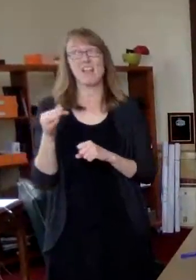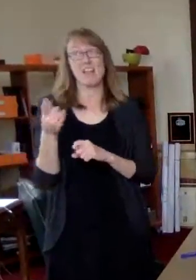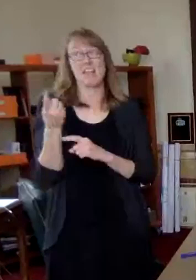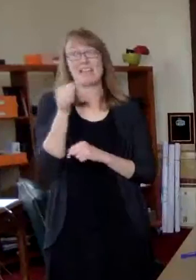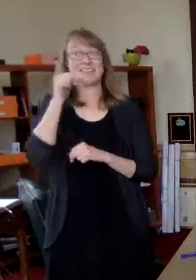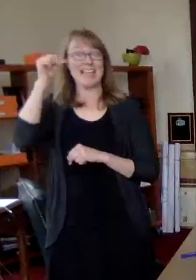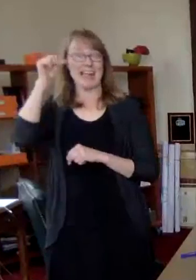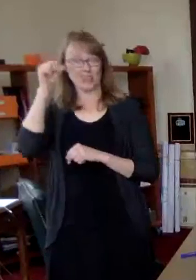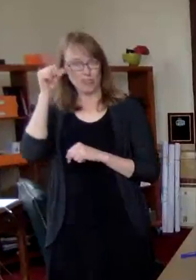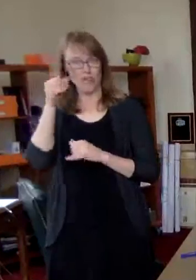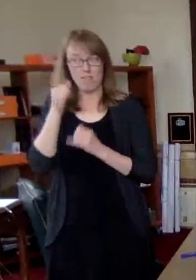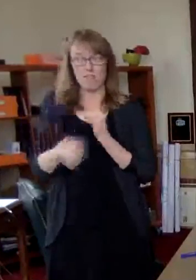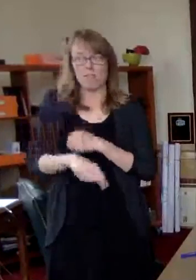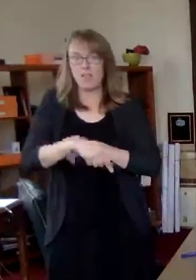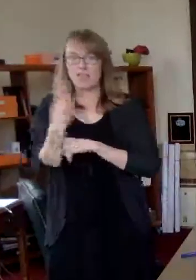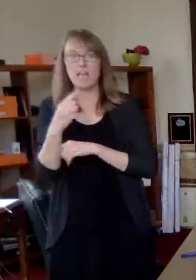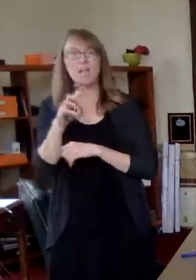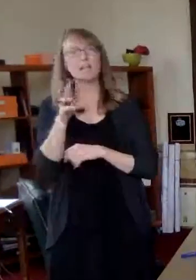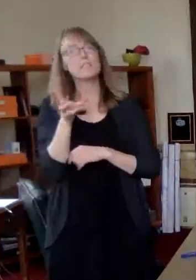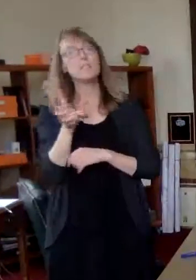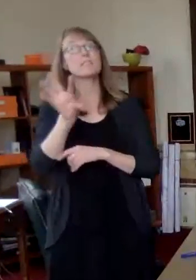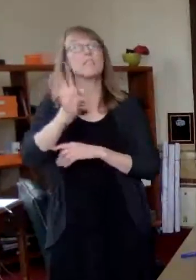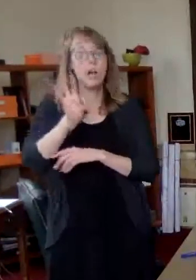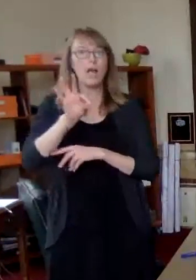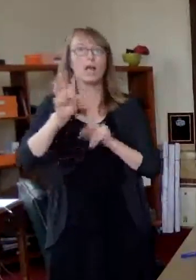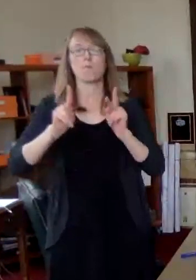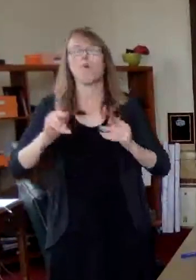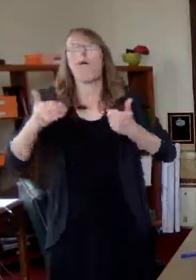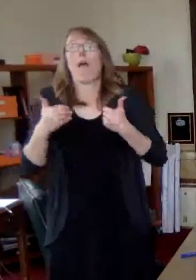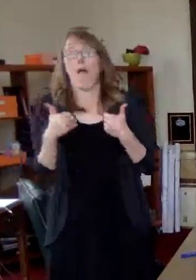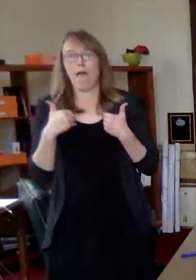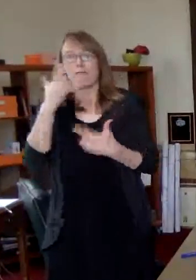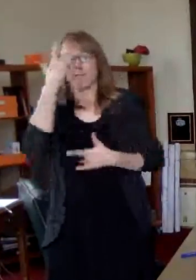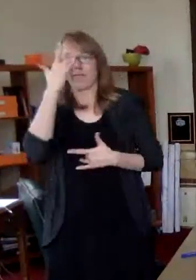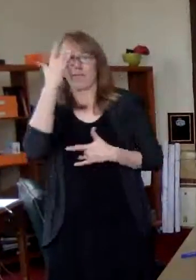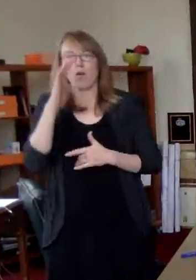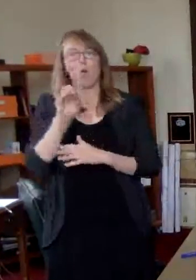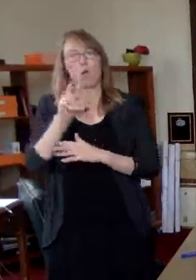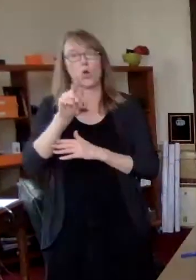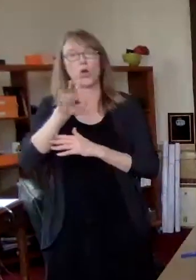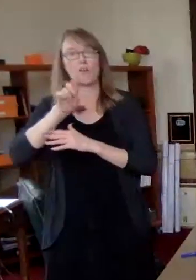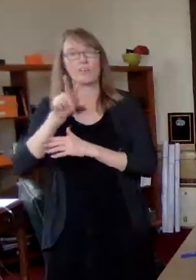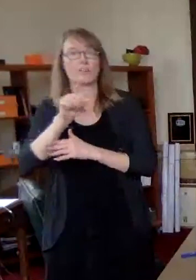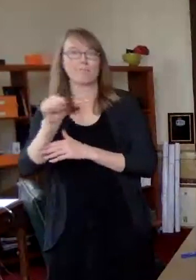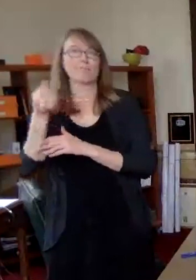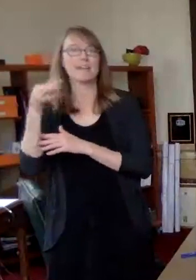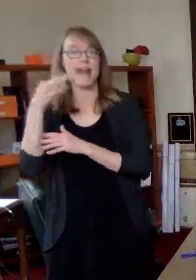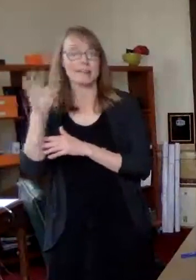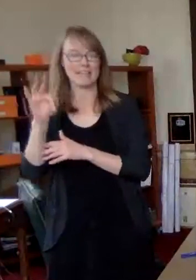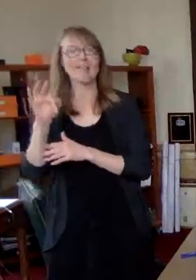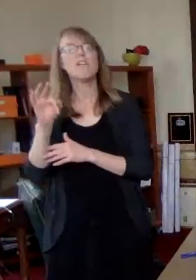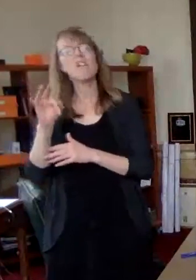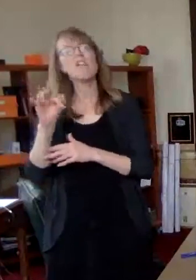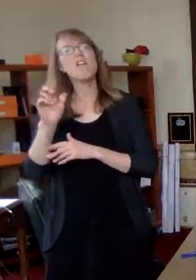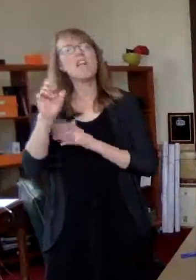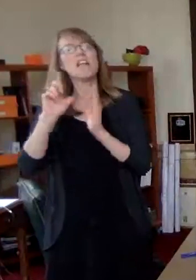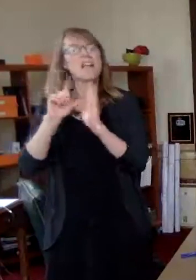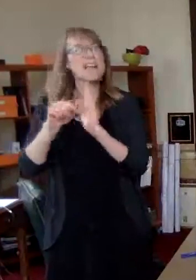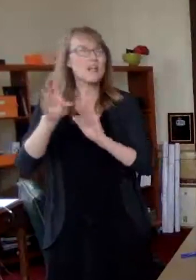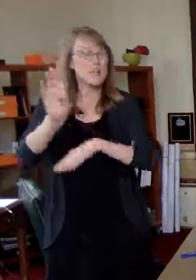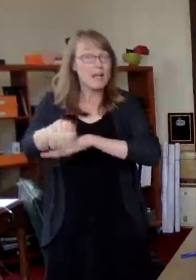positive cases in St. Louis. We'll have an update for you on numbers probably towards 5 o'clock, the 5 o'clock